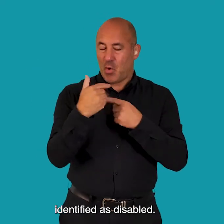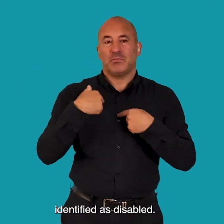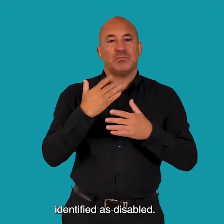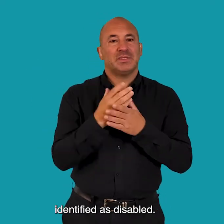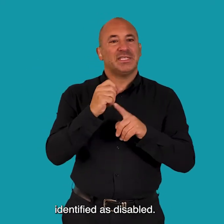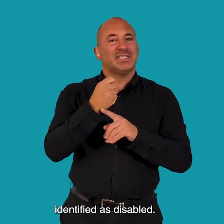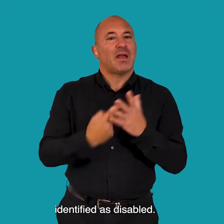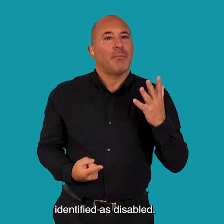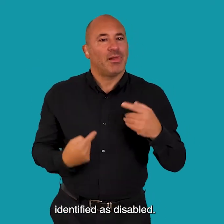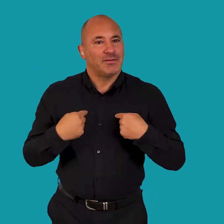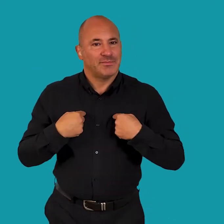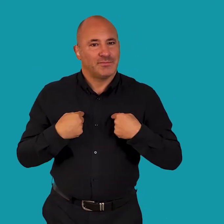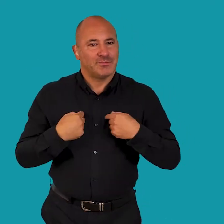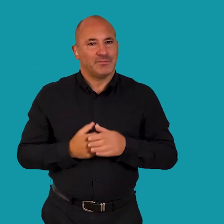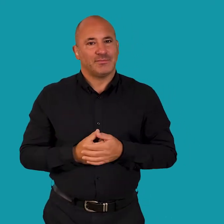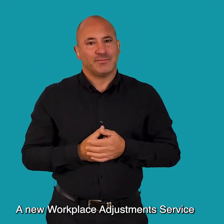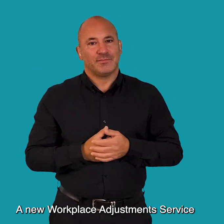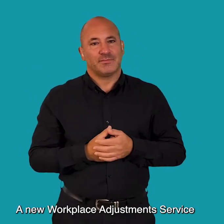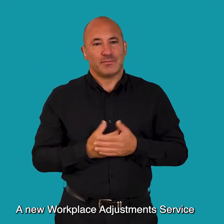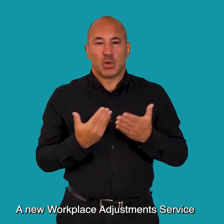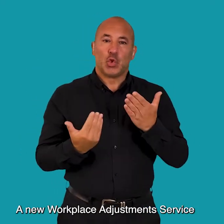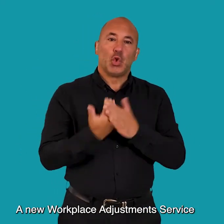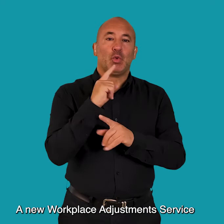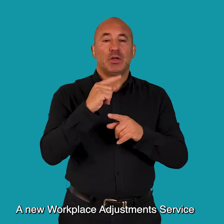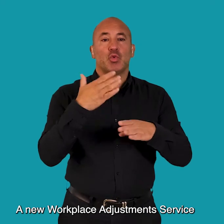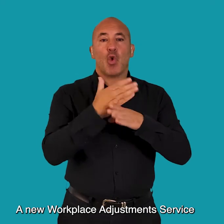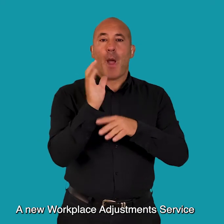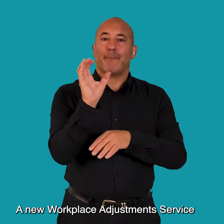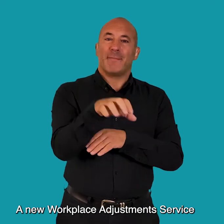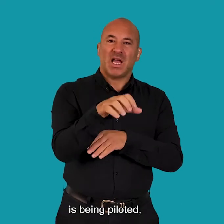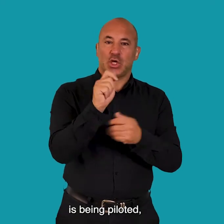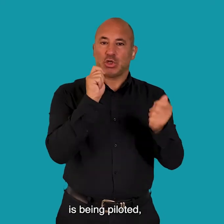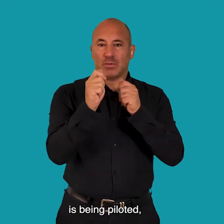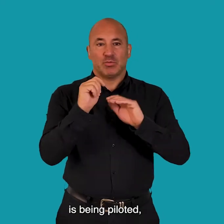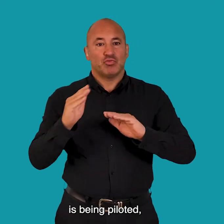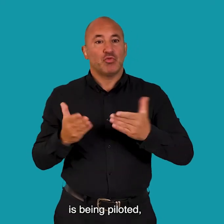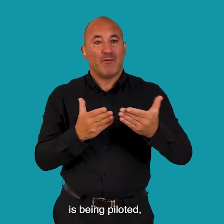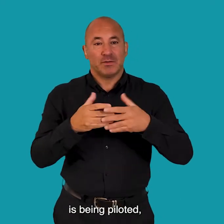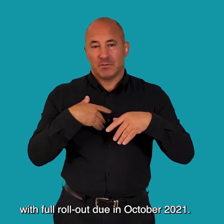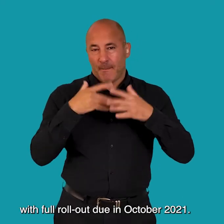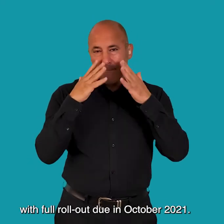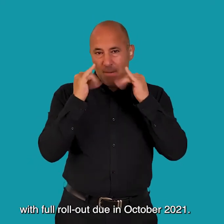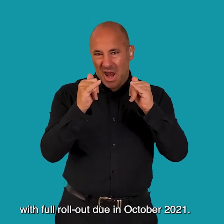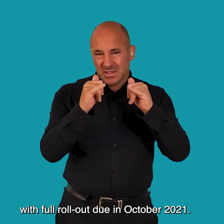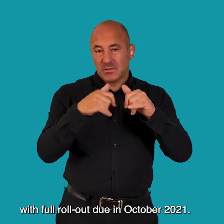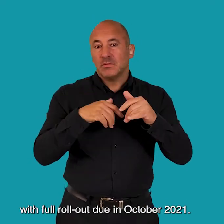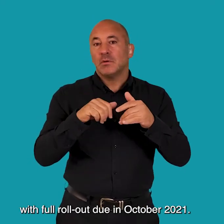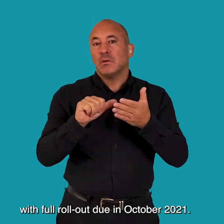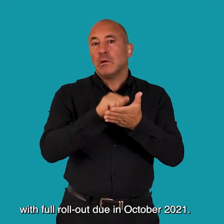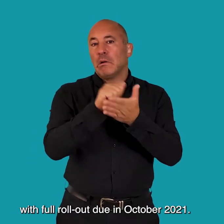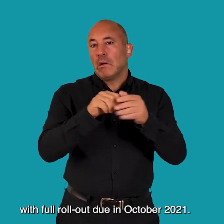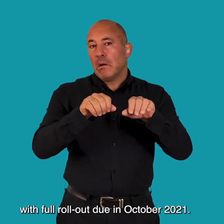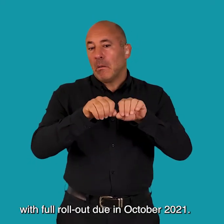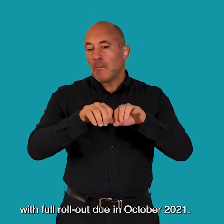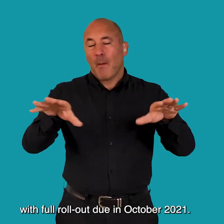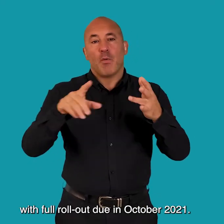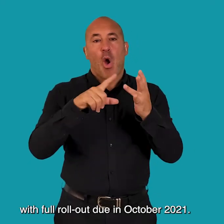as disabled. A new workplace adjustment service is being piloted, with full rollout due in